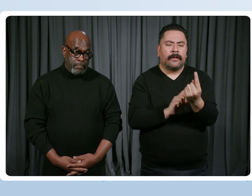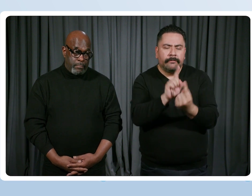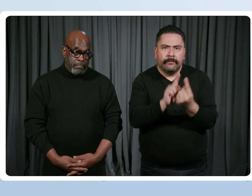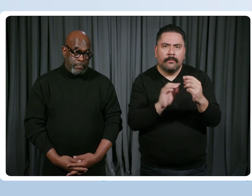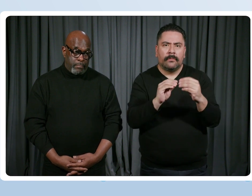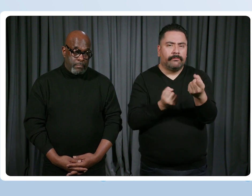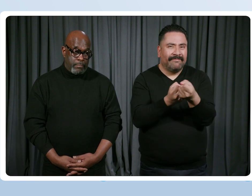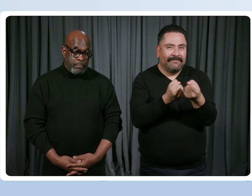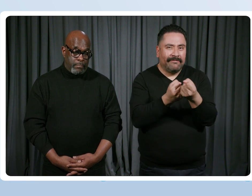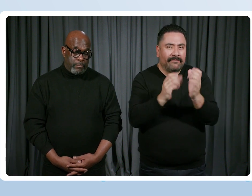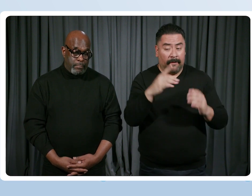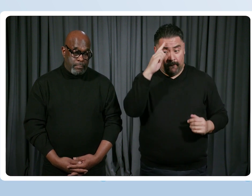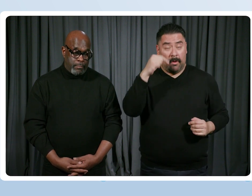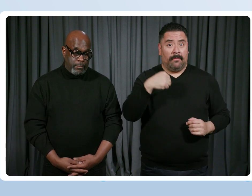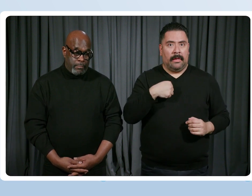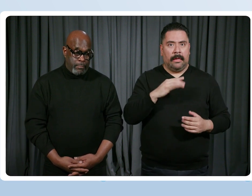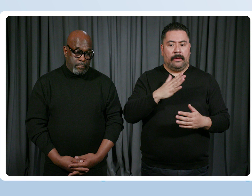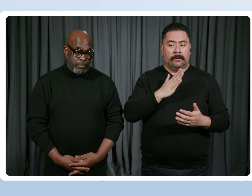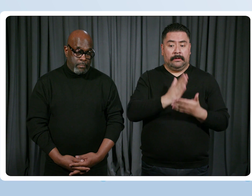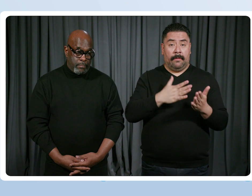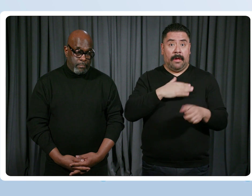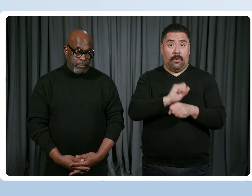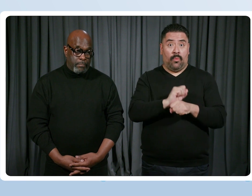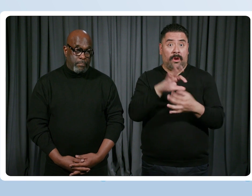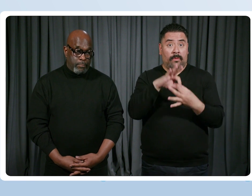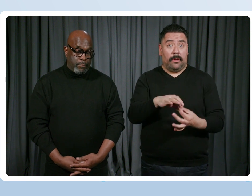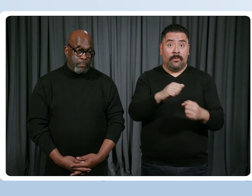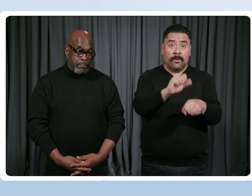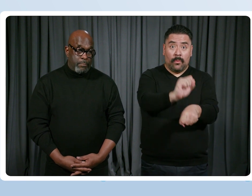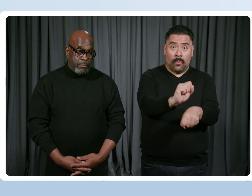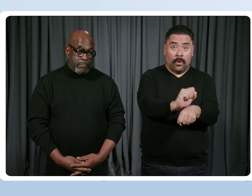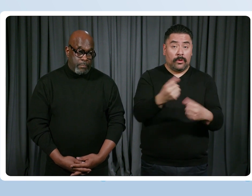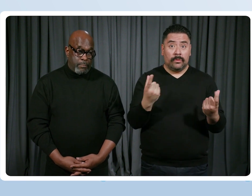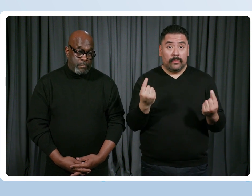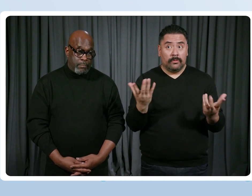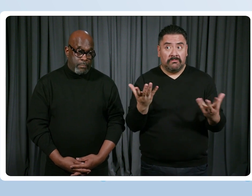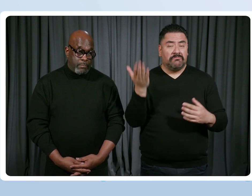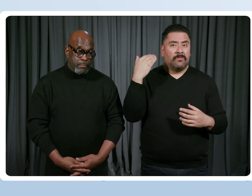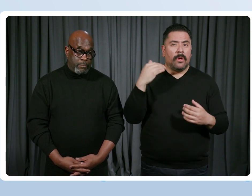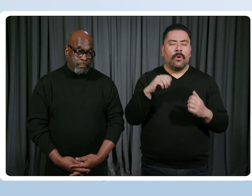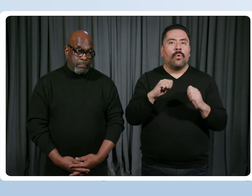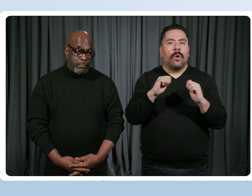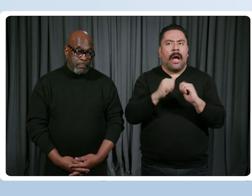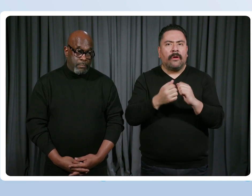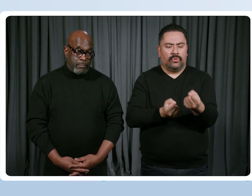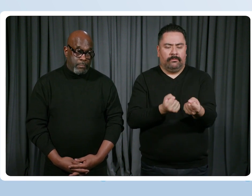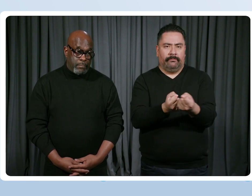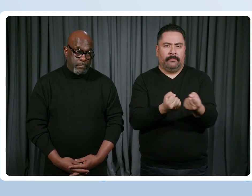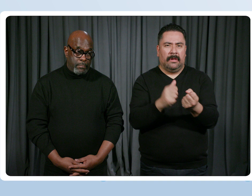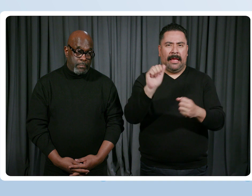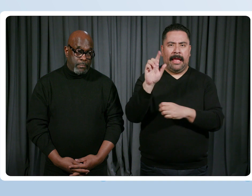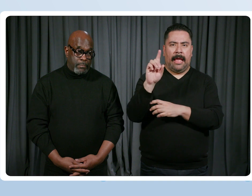advocacy role. So for me, some of the work that I've done around work and employment has been more around advocacy.